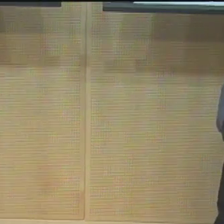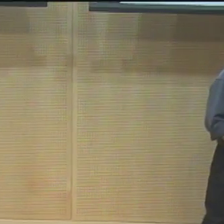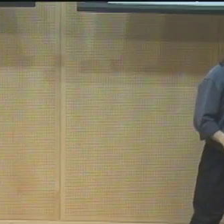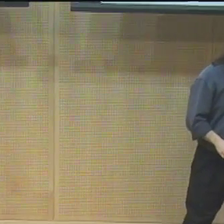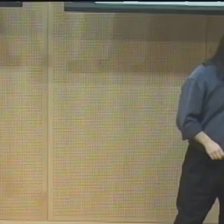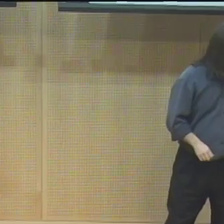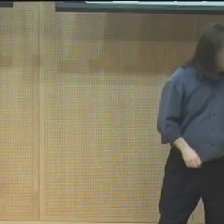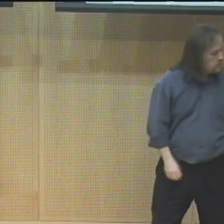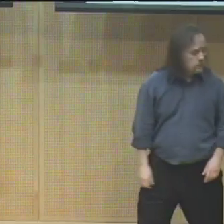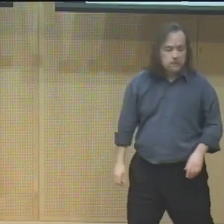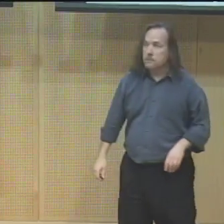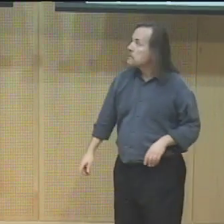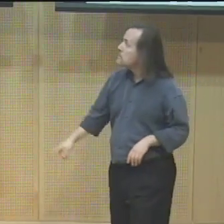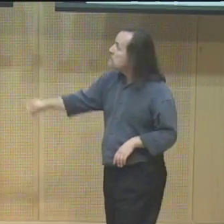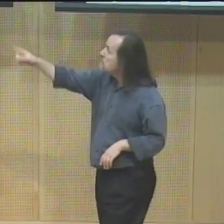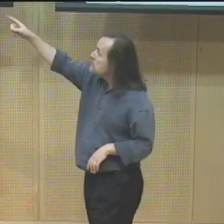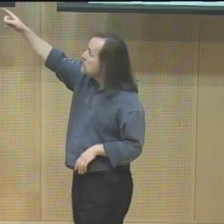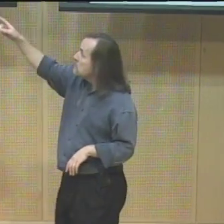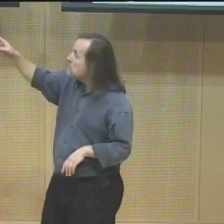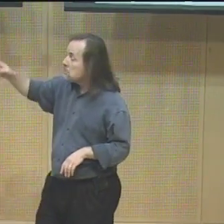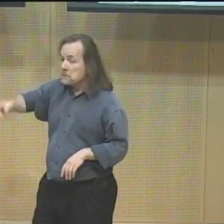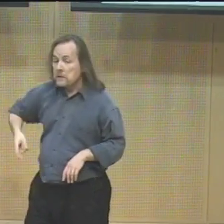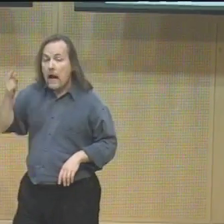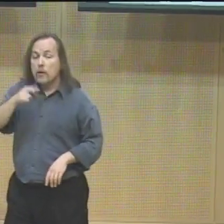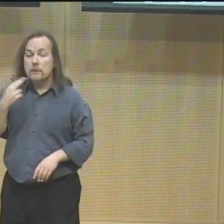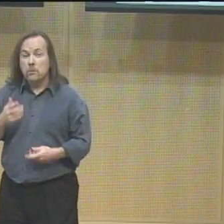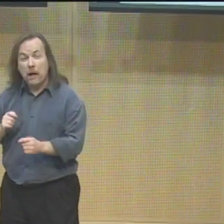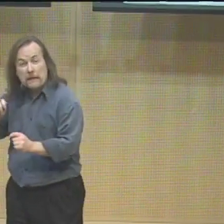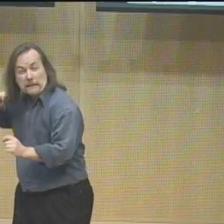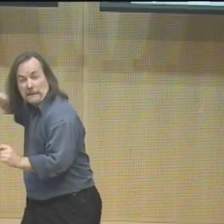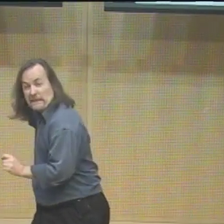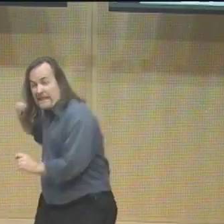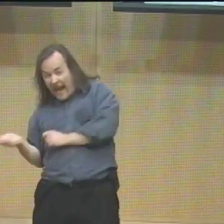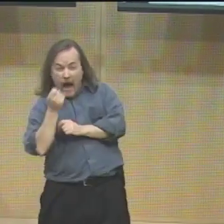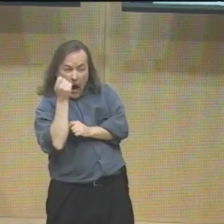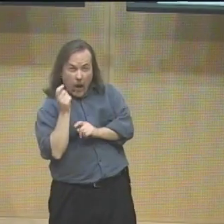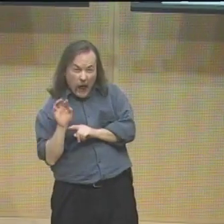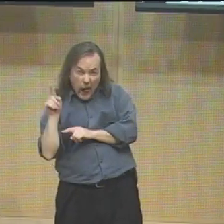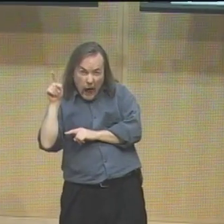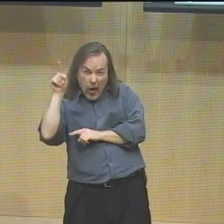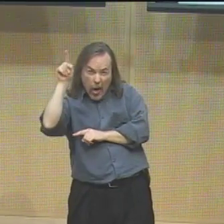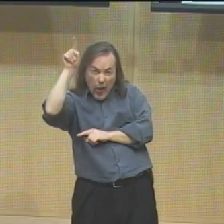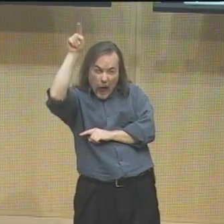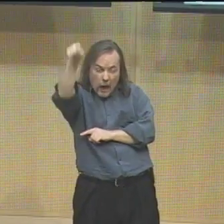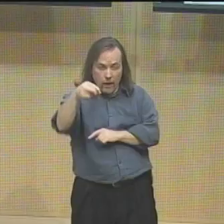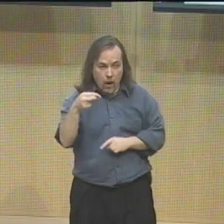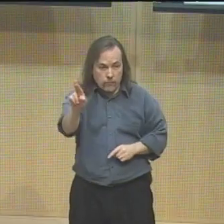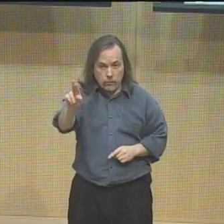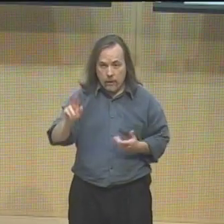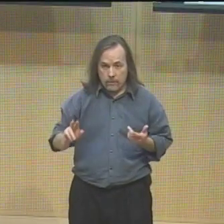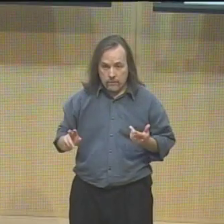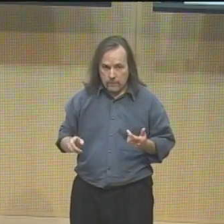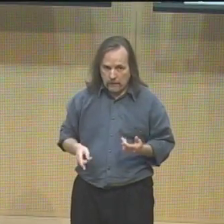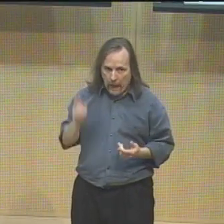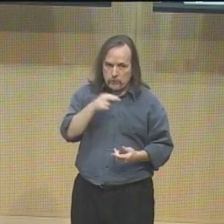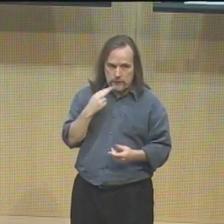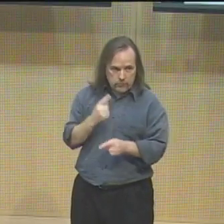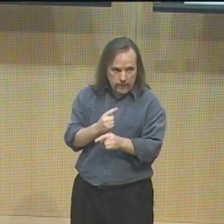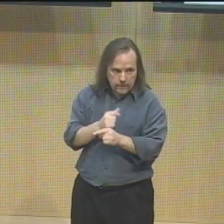runs, but you're doing well, pretty steady. Now, suppose you really want the high reward. You want to hit a home run,